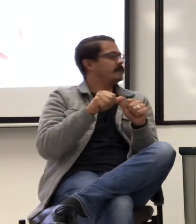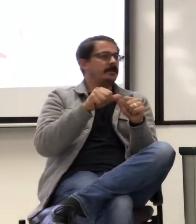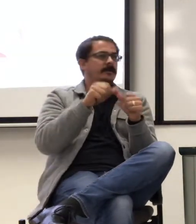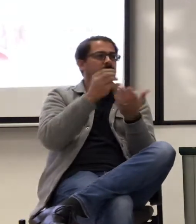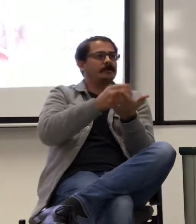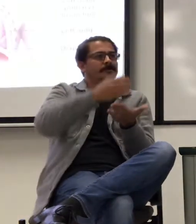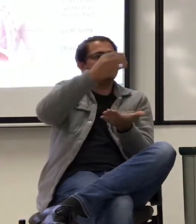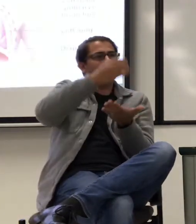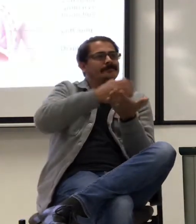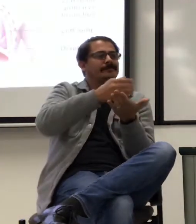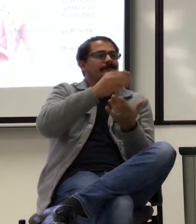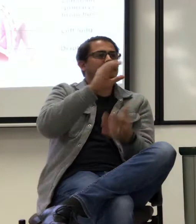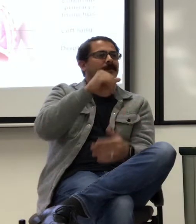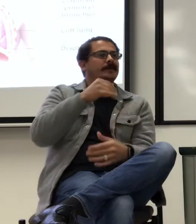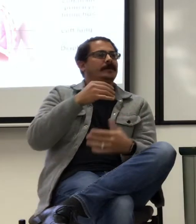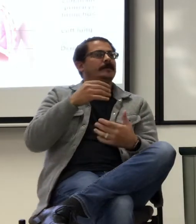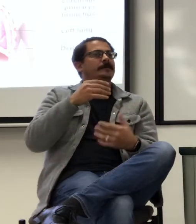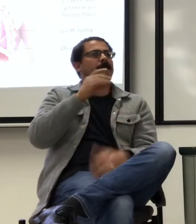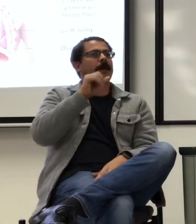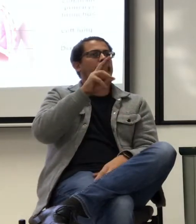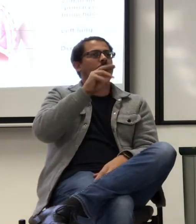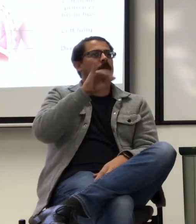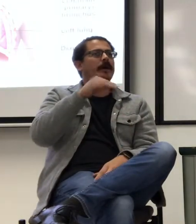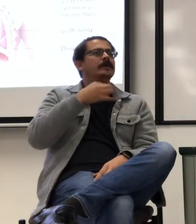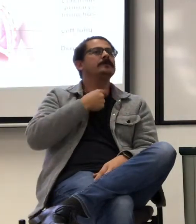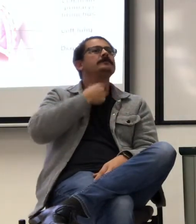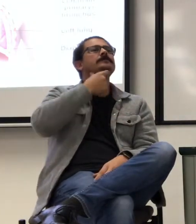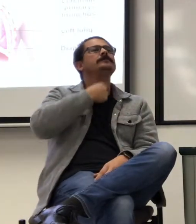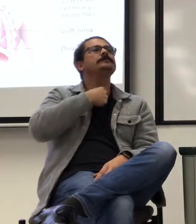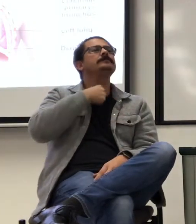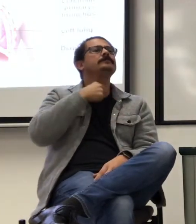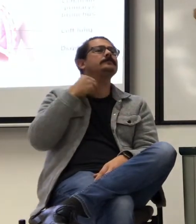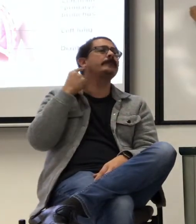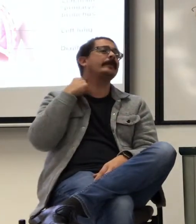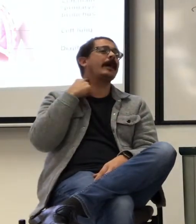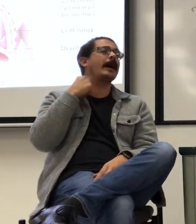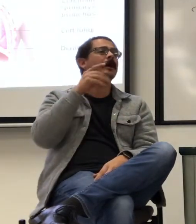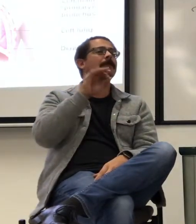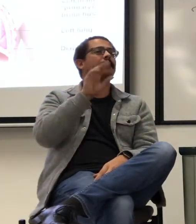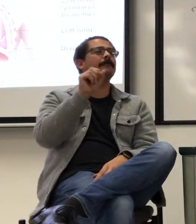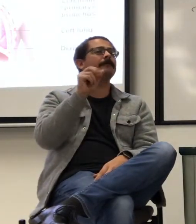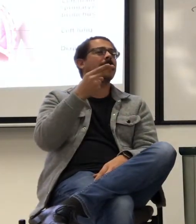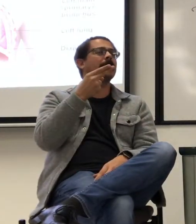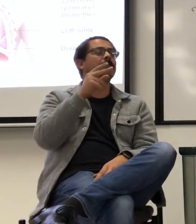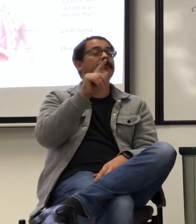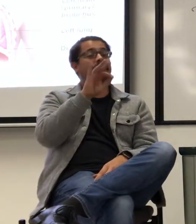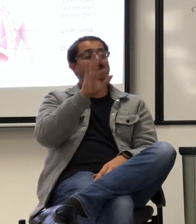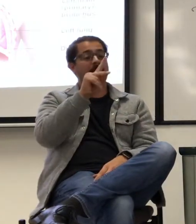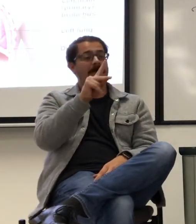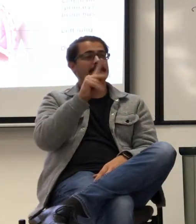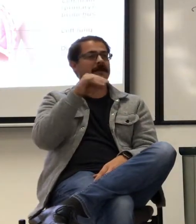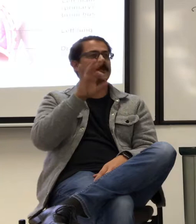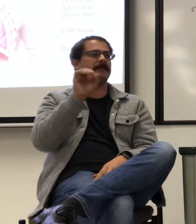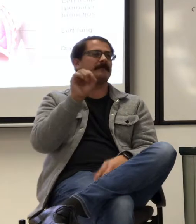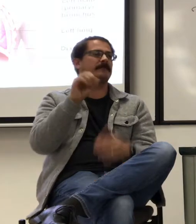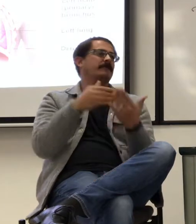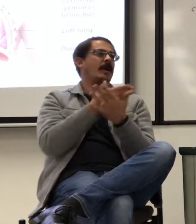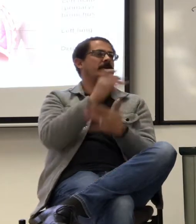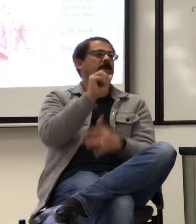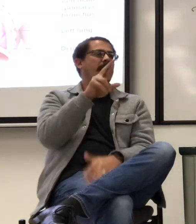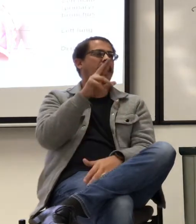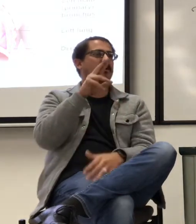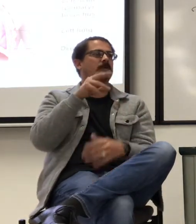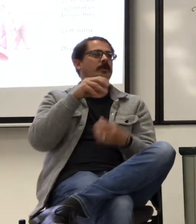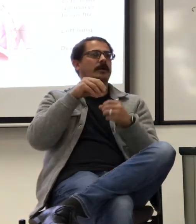So the airway is the neck of the flask, and you deliver the fresh air to the alveolar space.